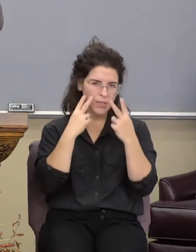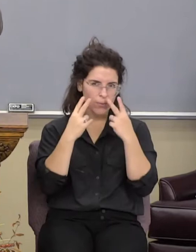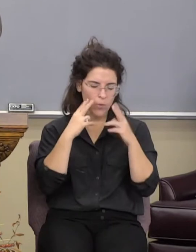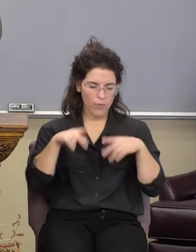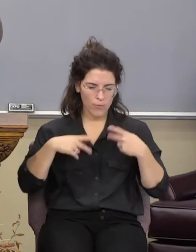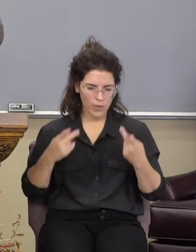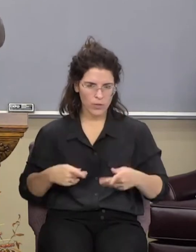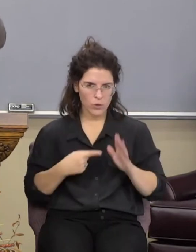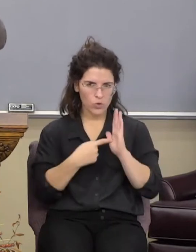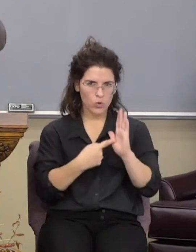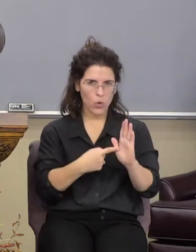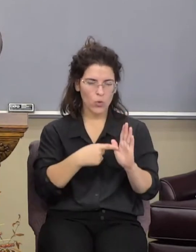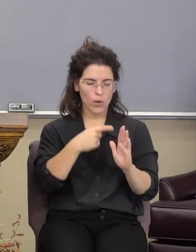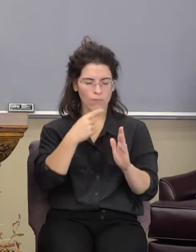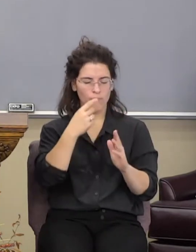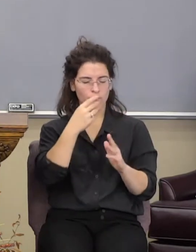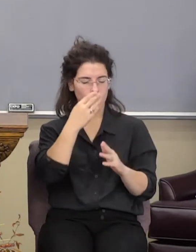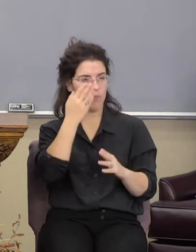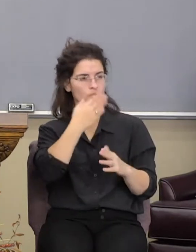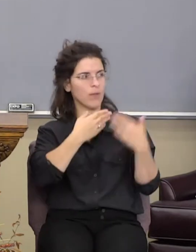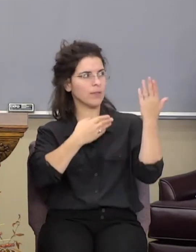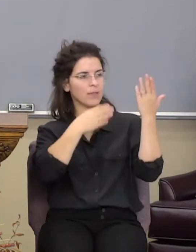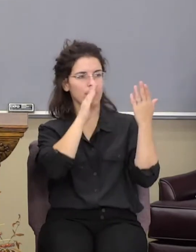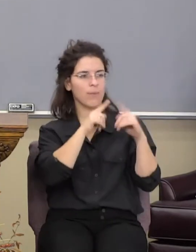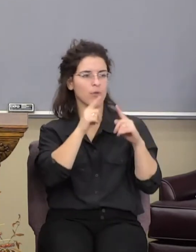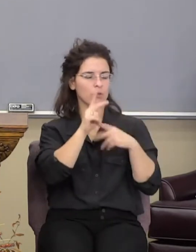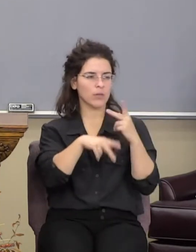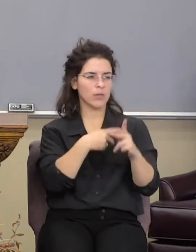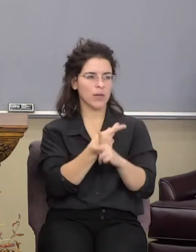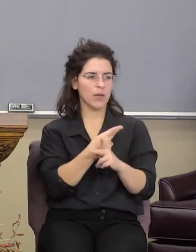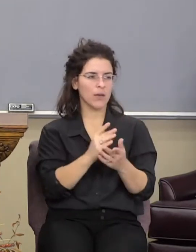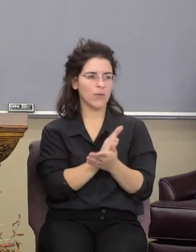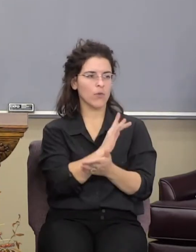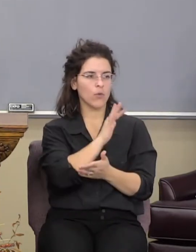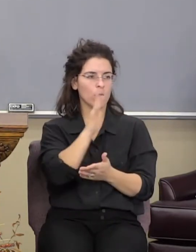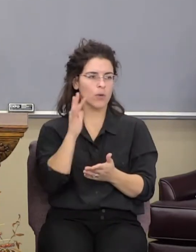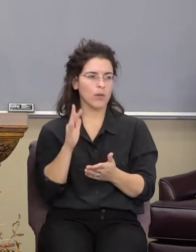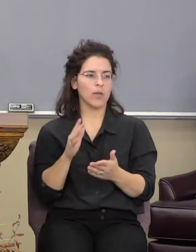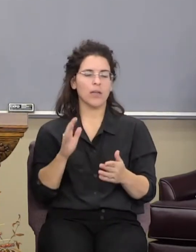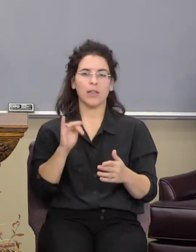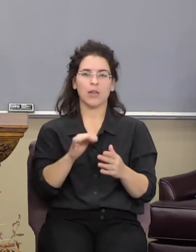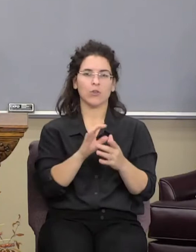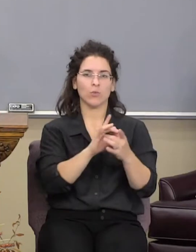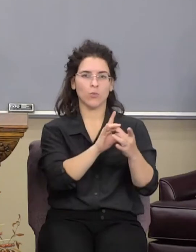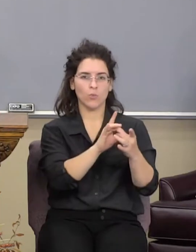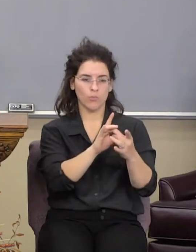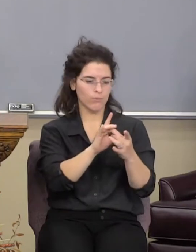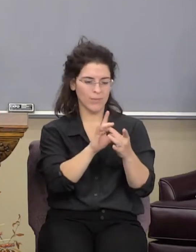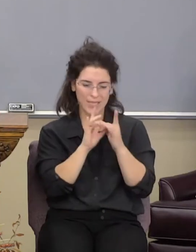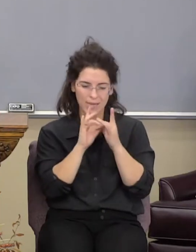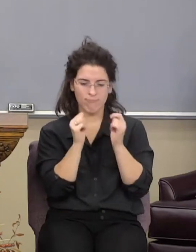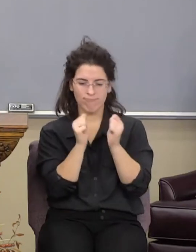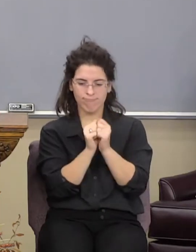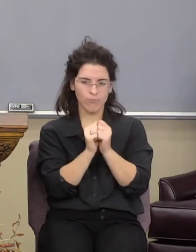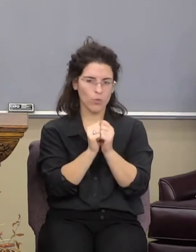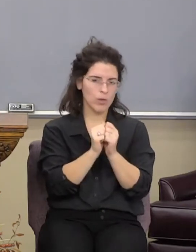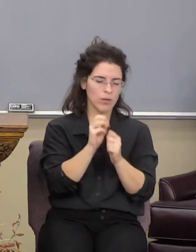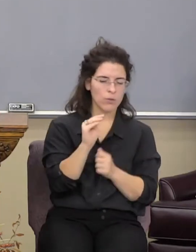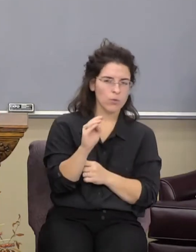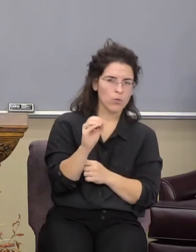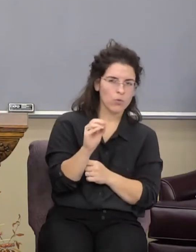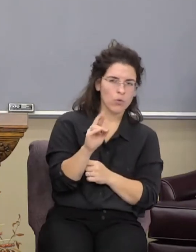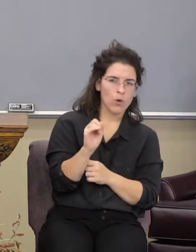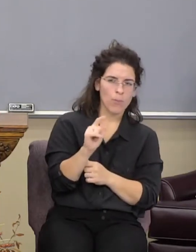manifestation of the presence of God, but there's a type of glory that has to do with the moral,